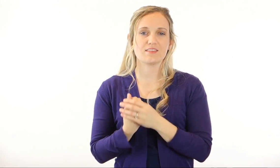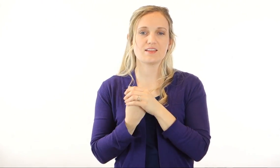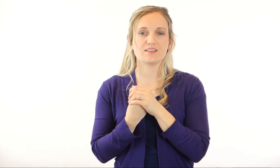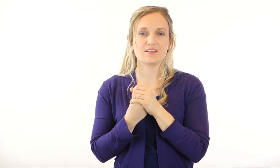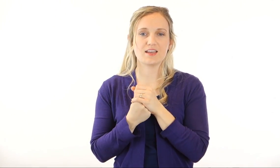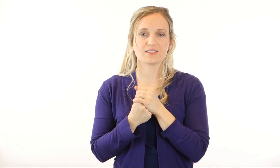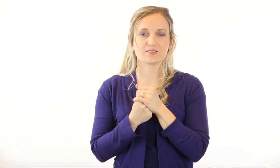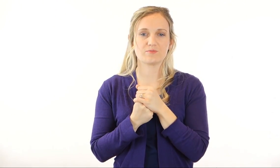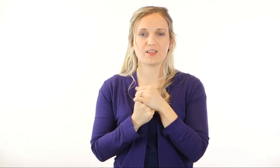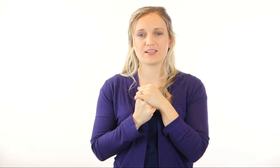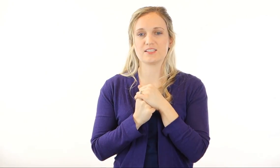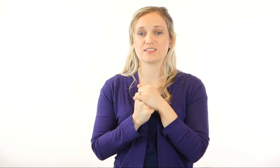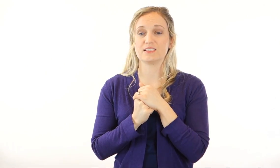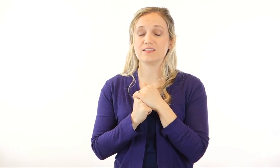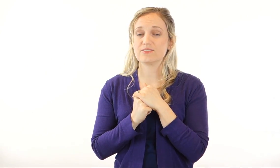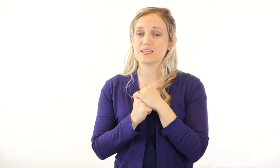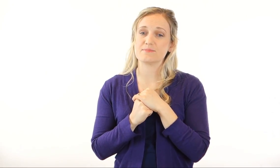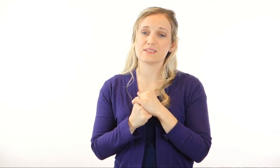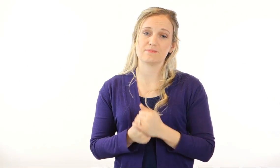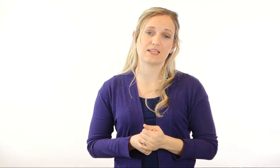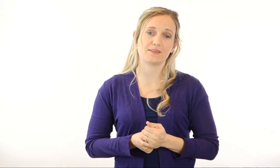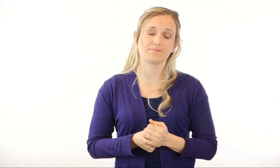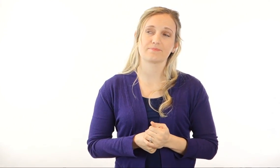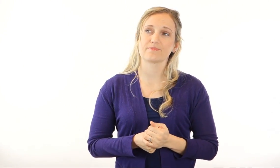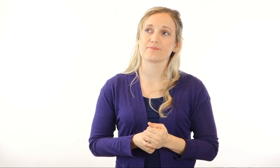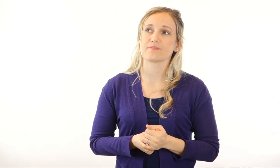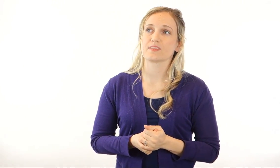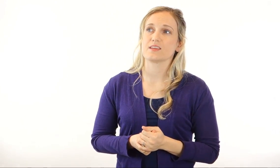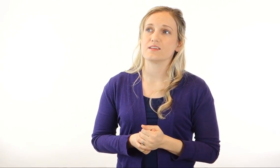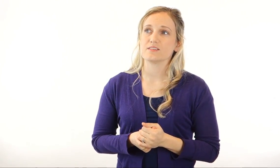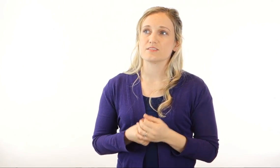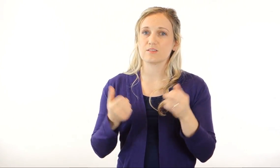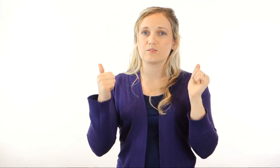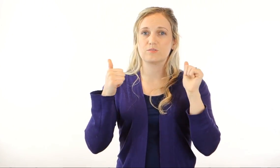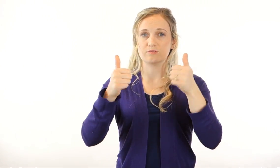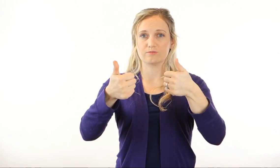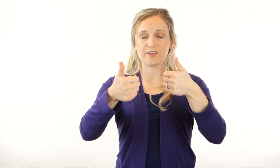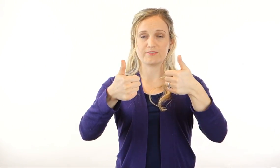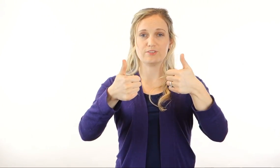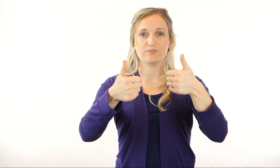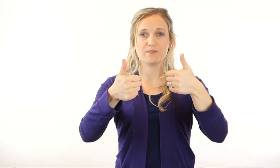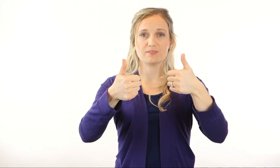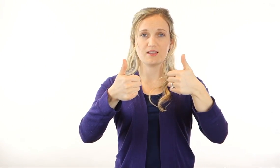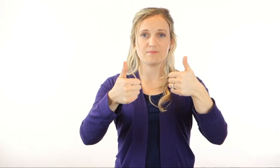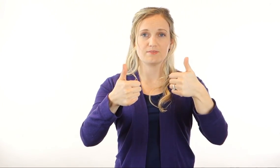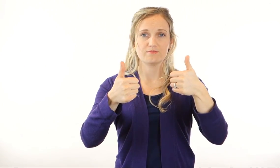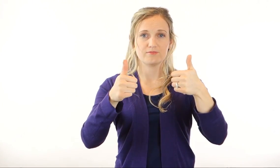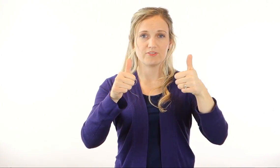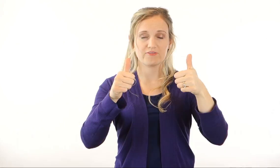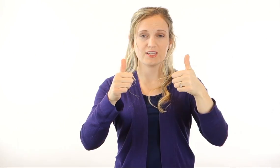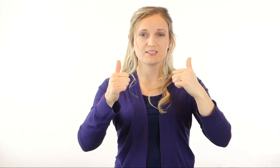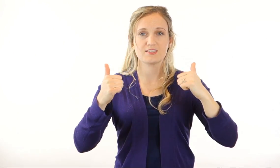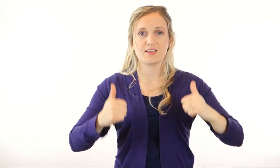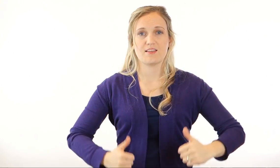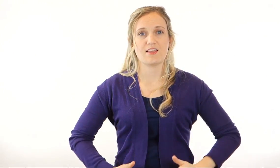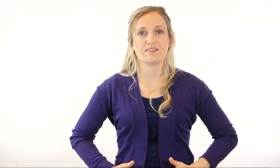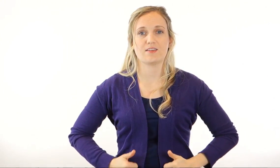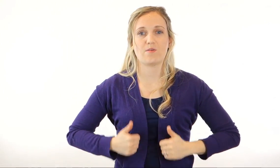The next line is to live with Him someday. So you have 2 thumbs up, your fists, and they go